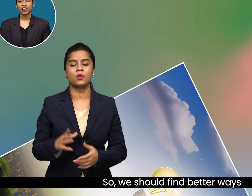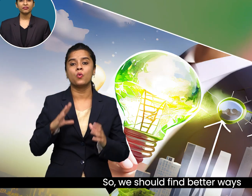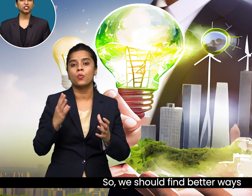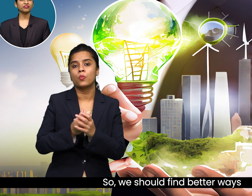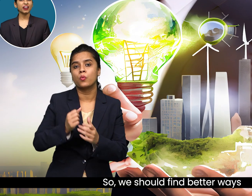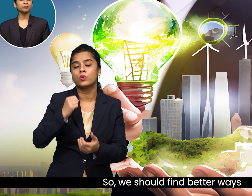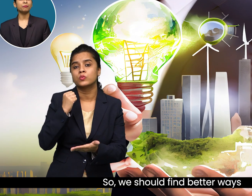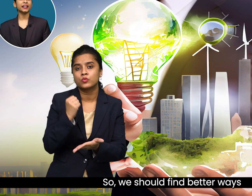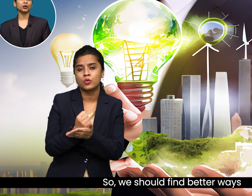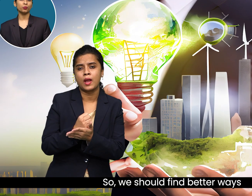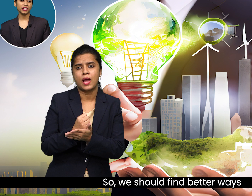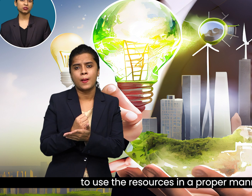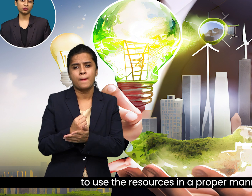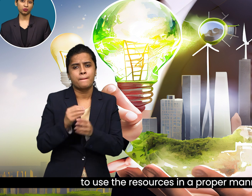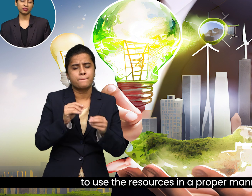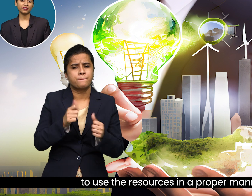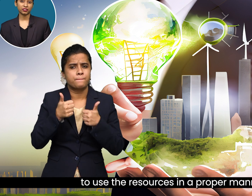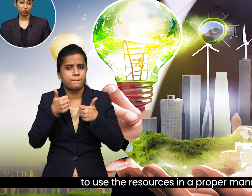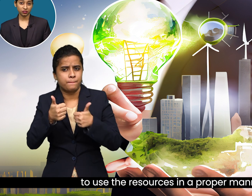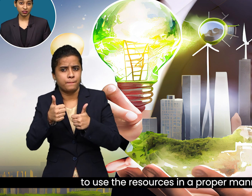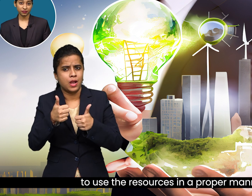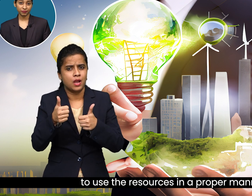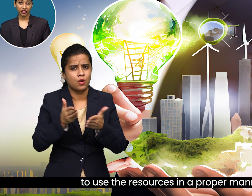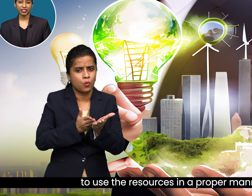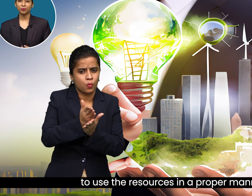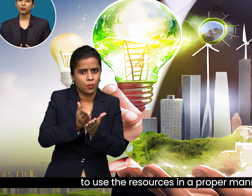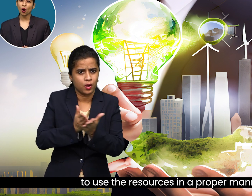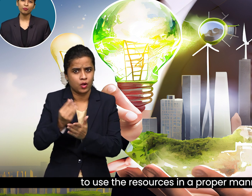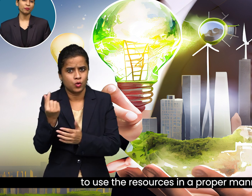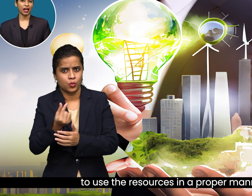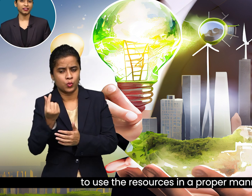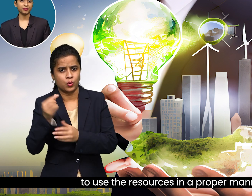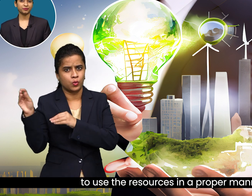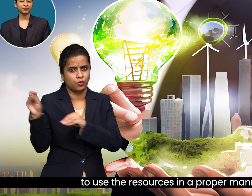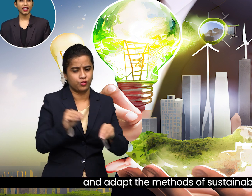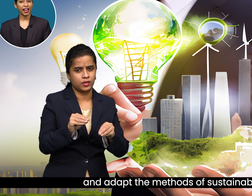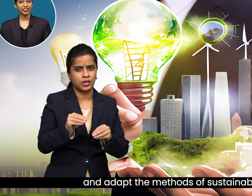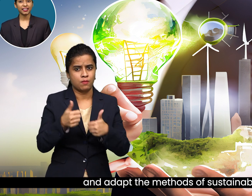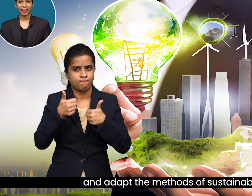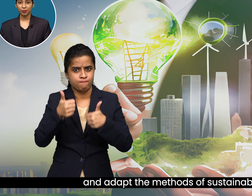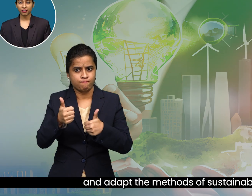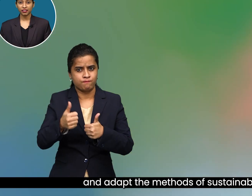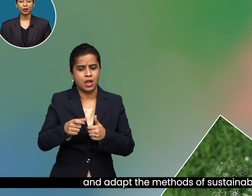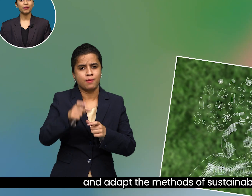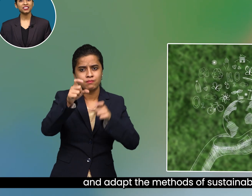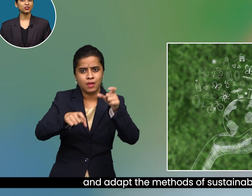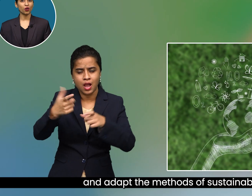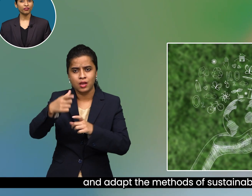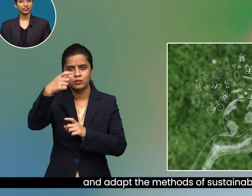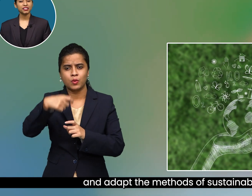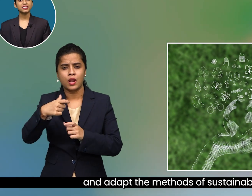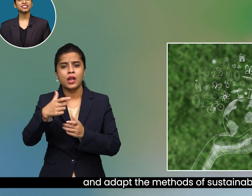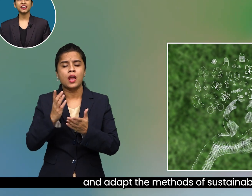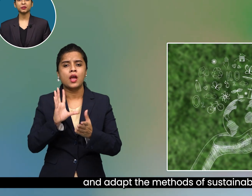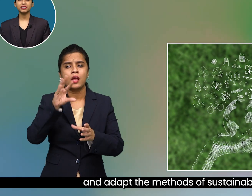So, we should find better ways to use the resources in a proper manner and adapt the methods